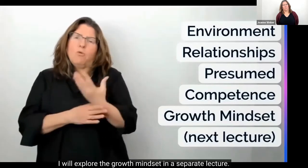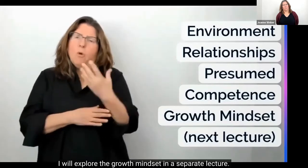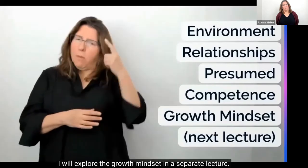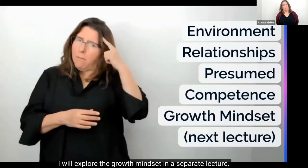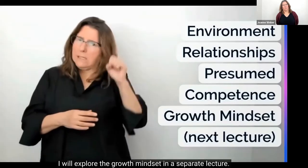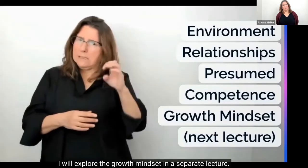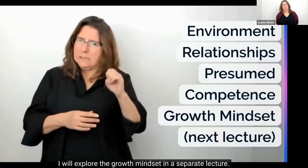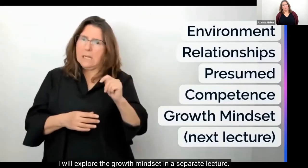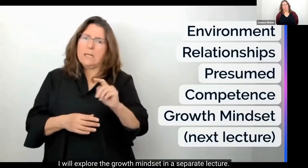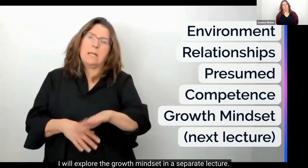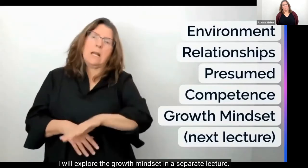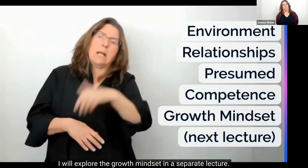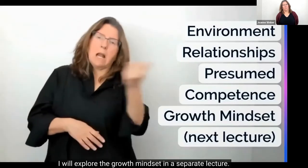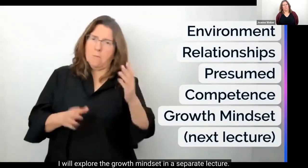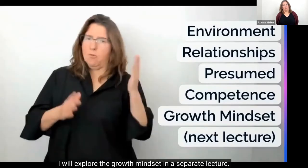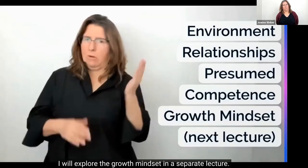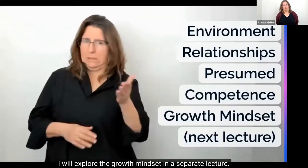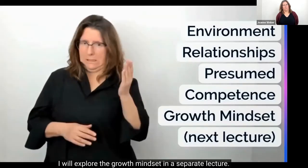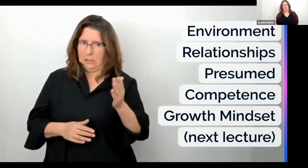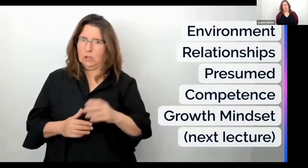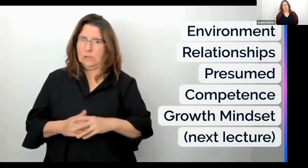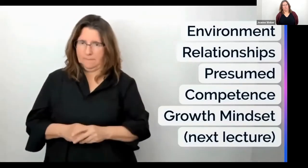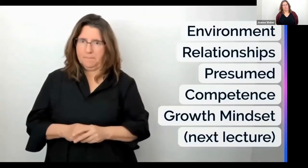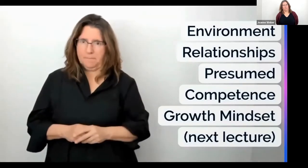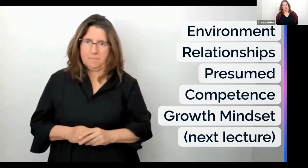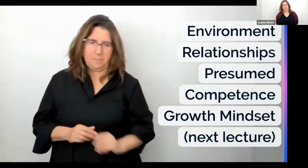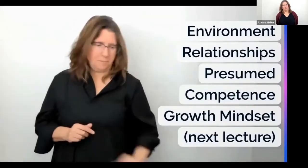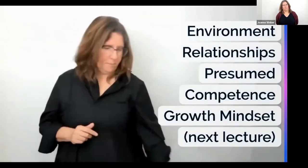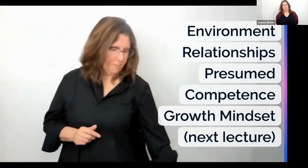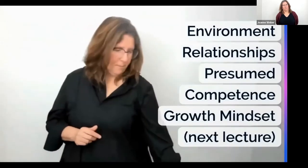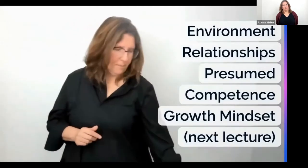I will explore the growth mindset in a separate lecture.